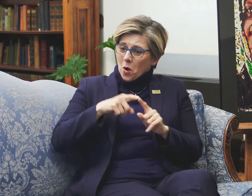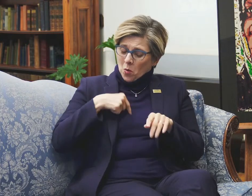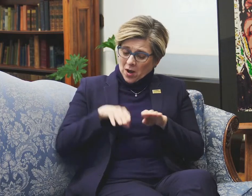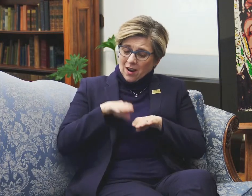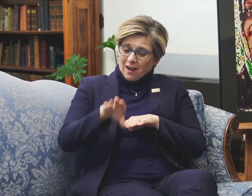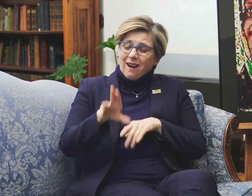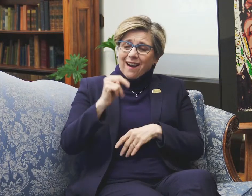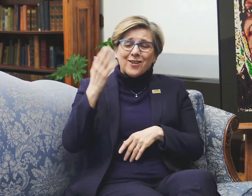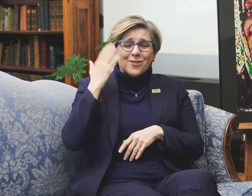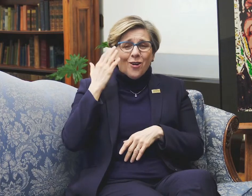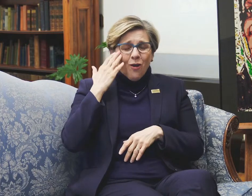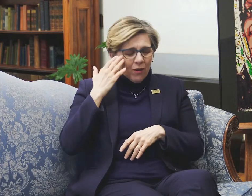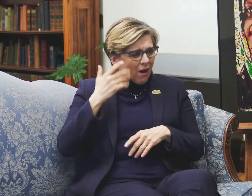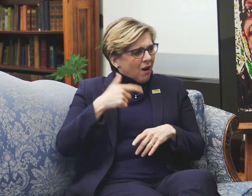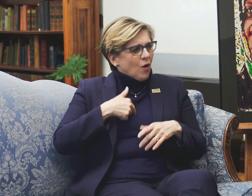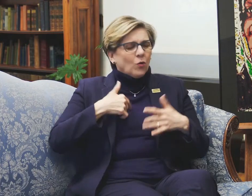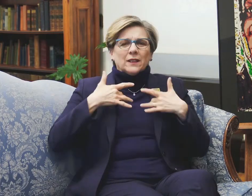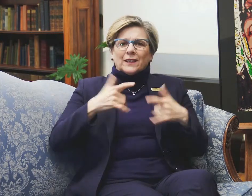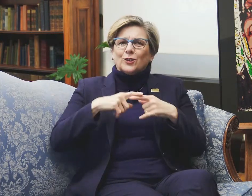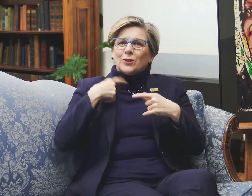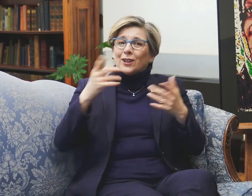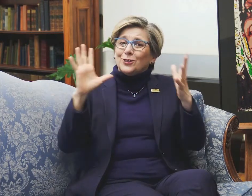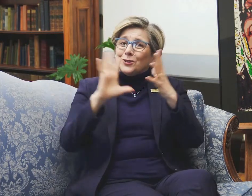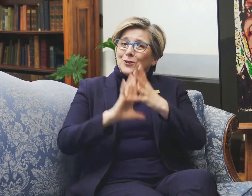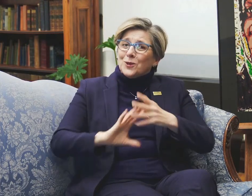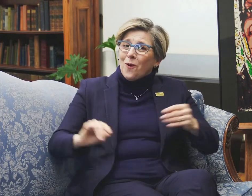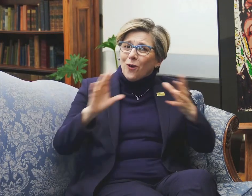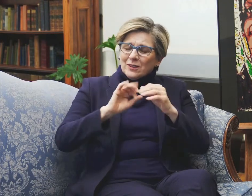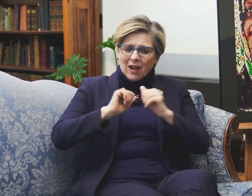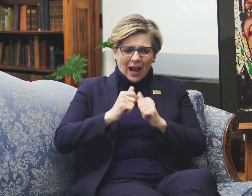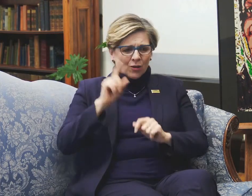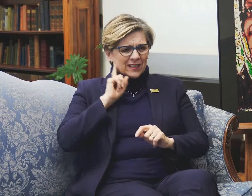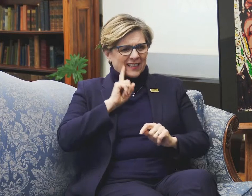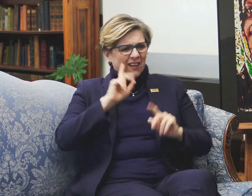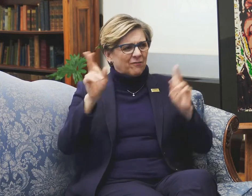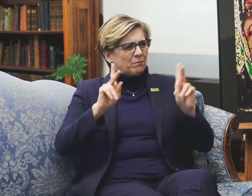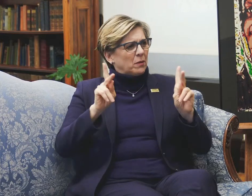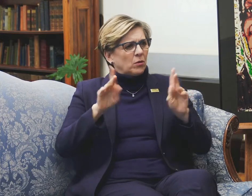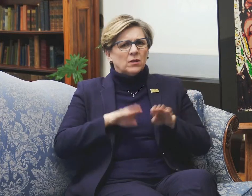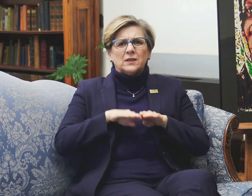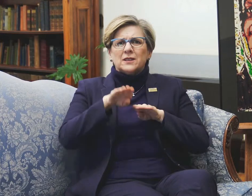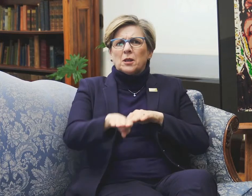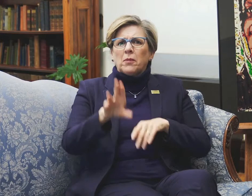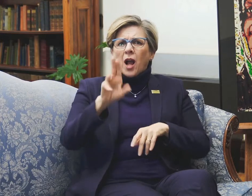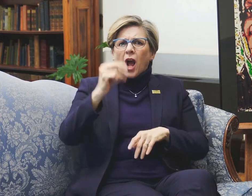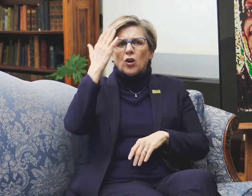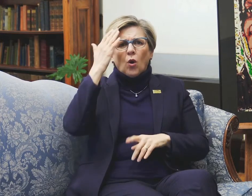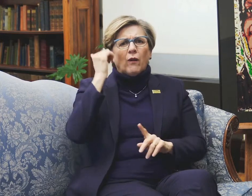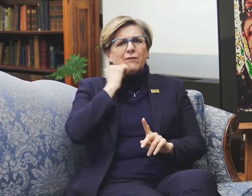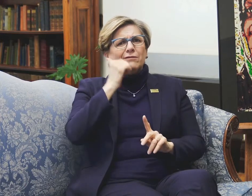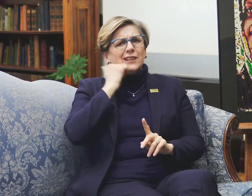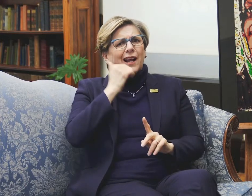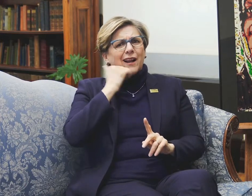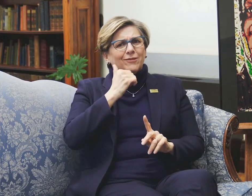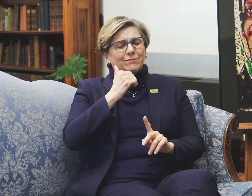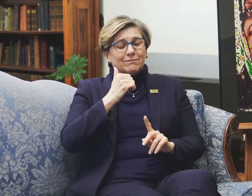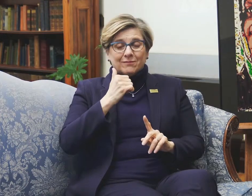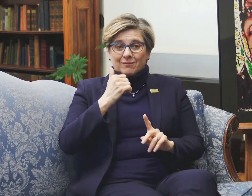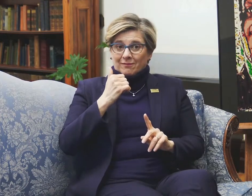the unknown, we share stories. We share stories of how deaf people have stepped into the unknown almost every day. I mean, I've